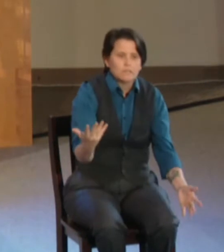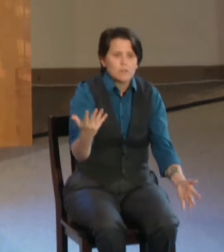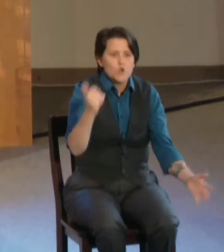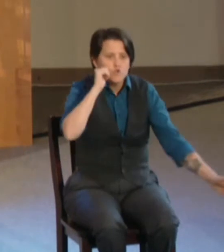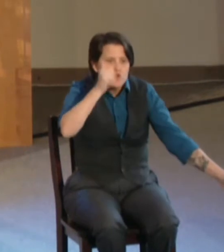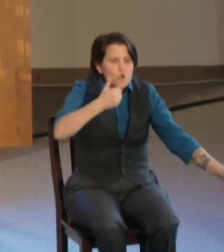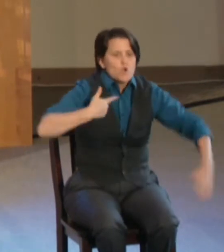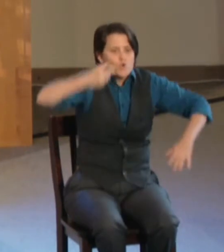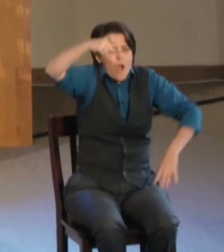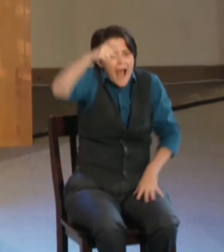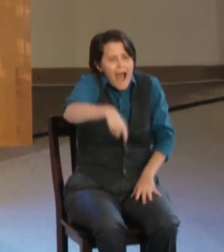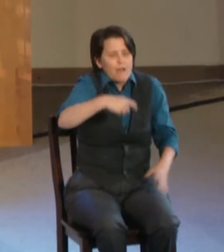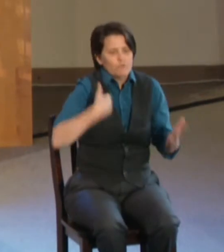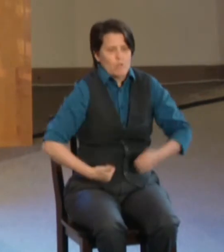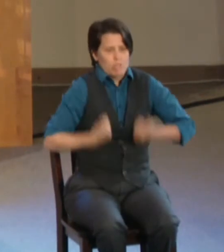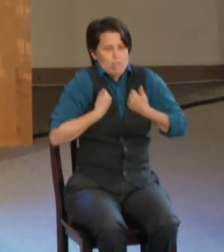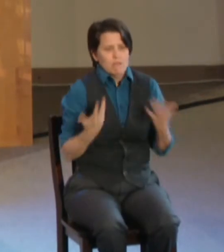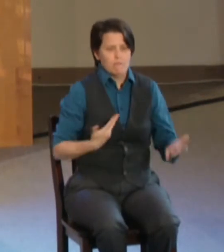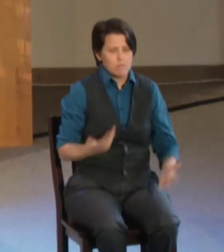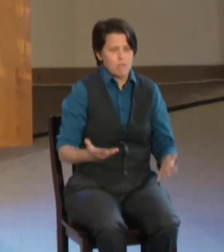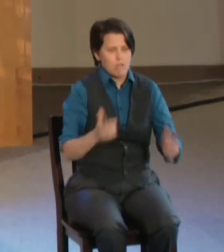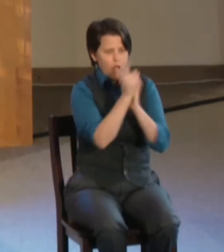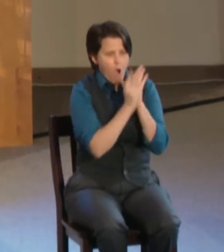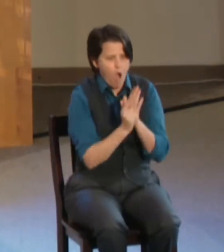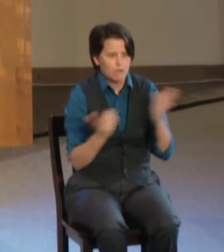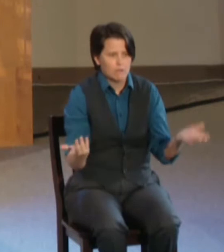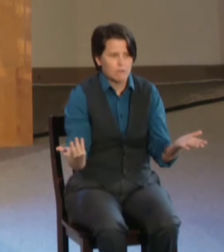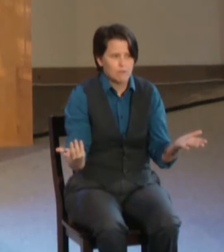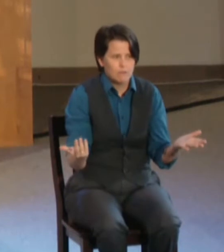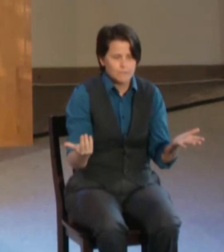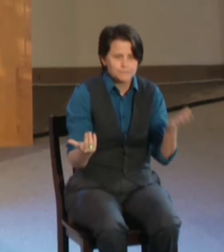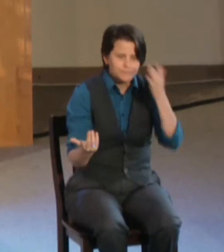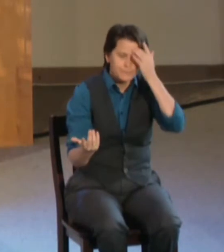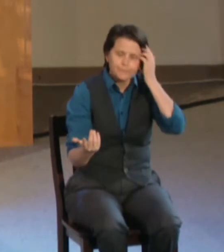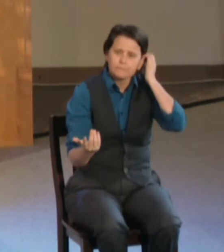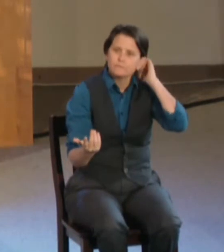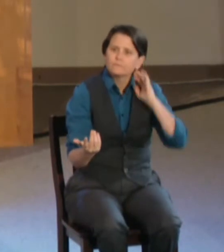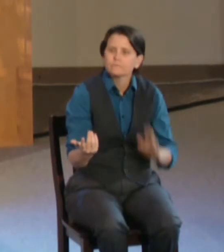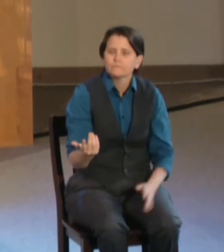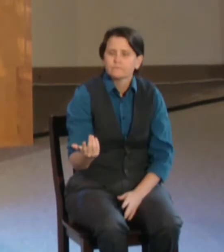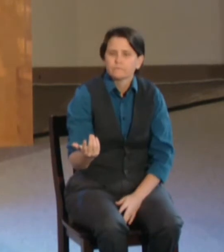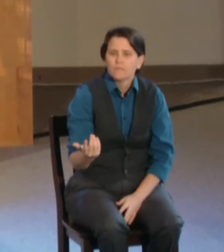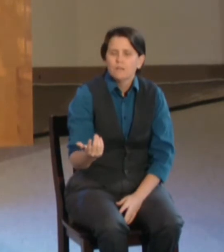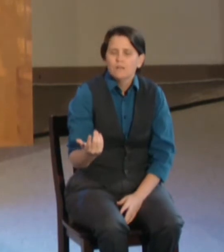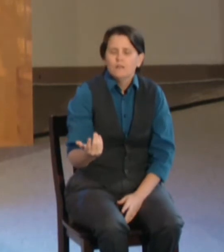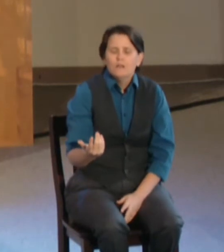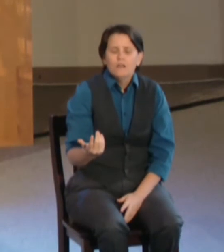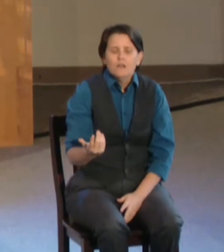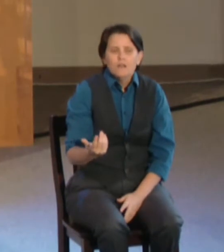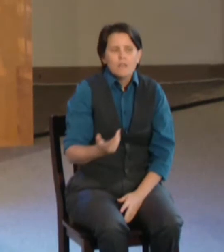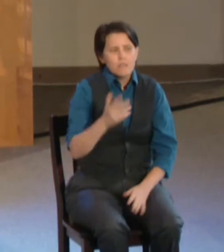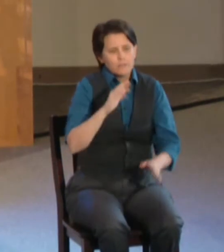law. Live the law. This is a call for the practical application of